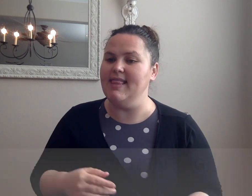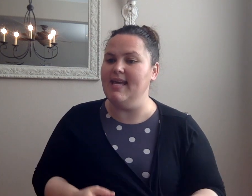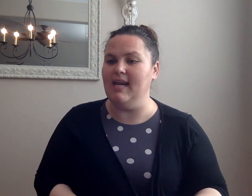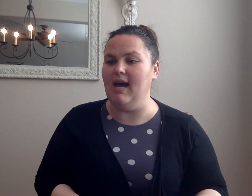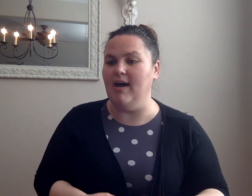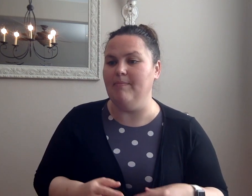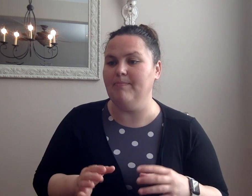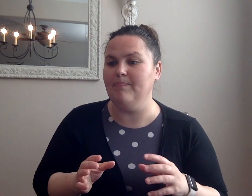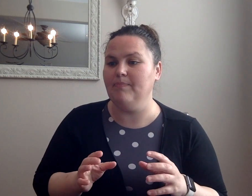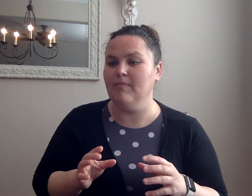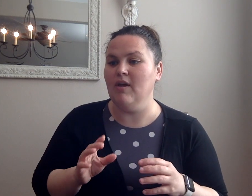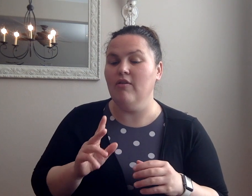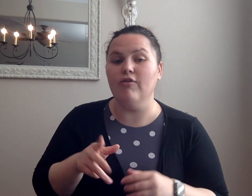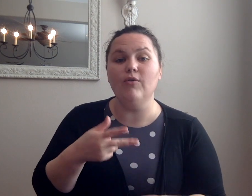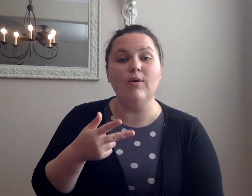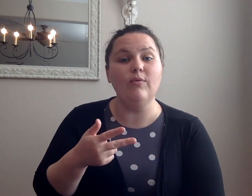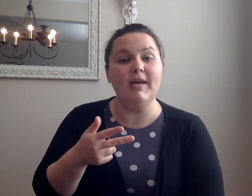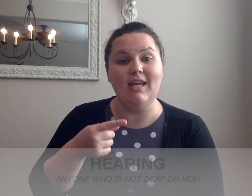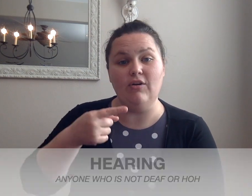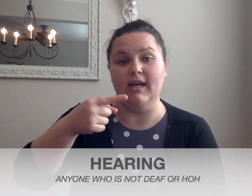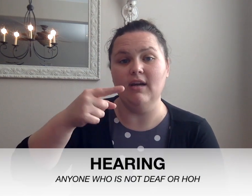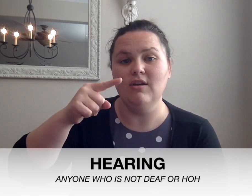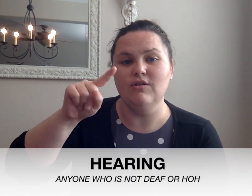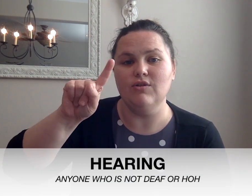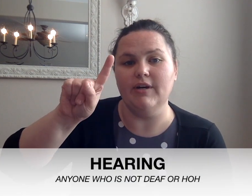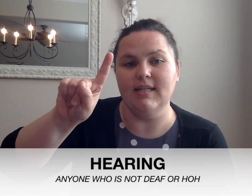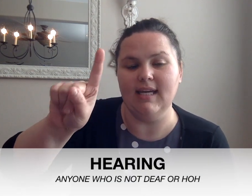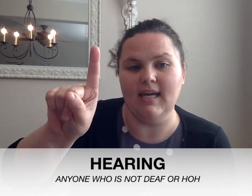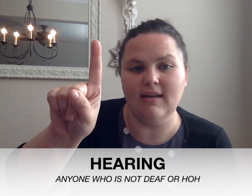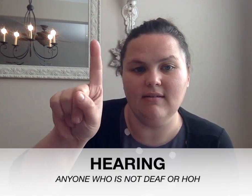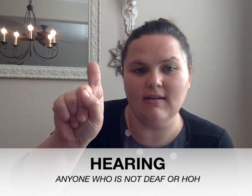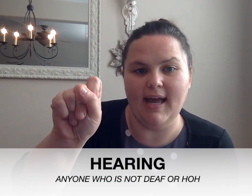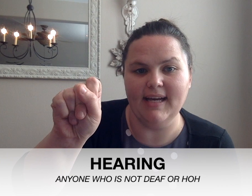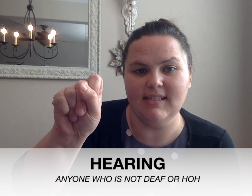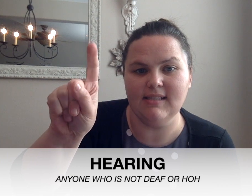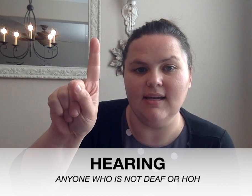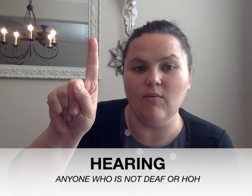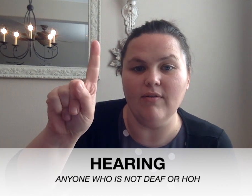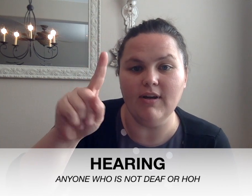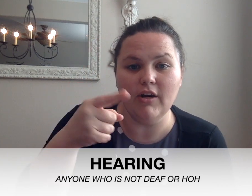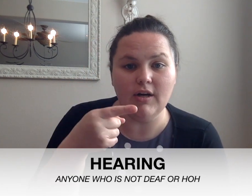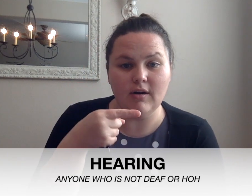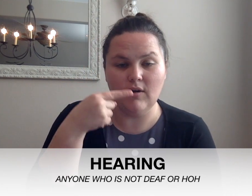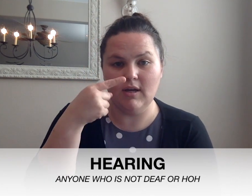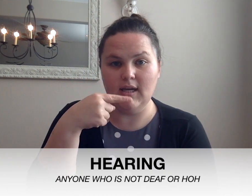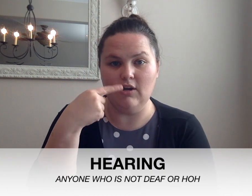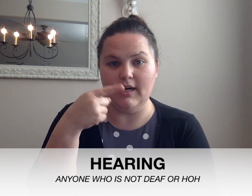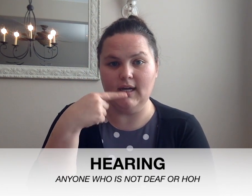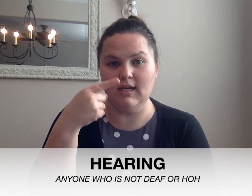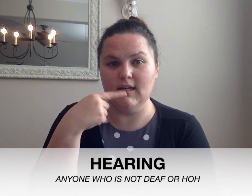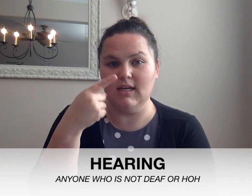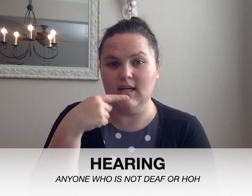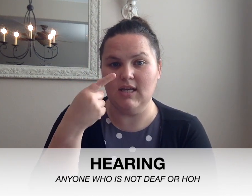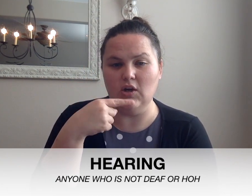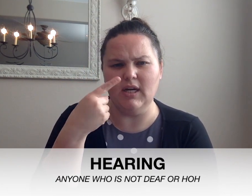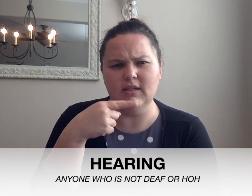then third one would be hearing. So you're going to take S, kind of one finger, hearing.